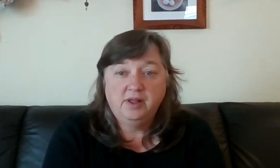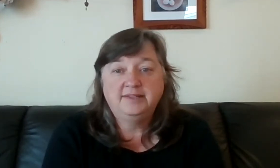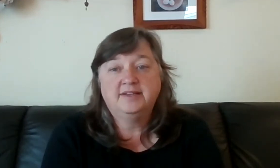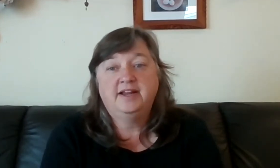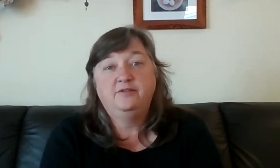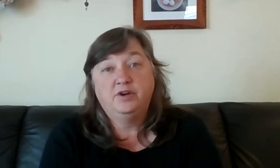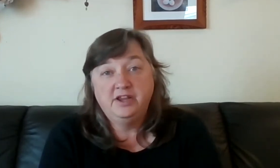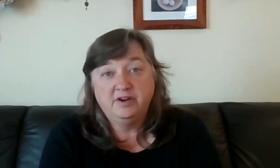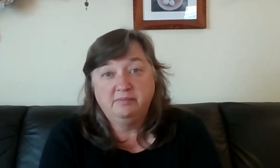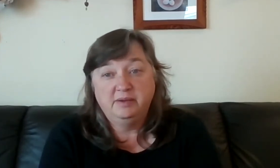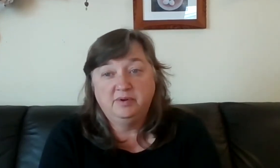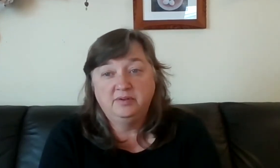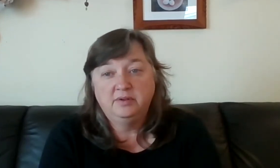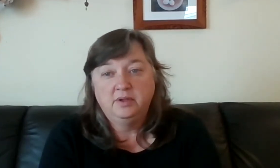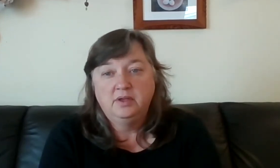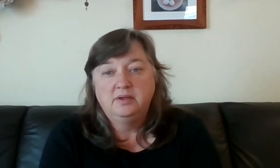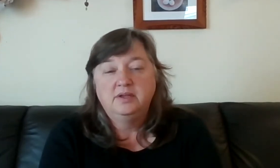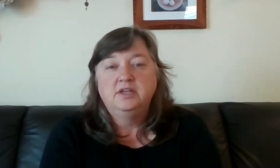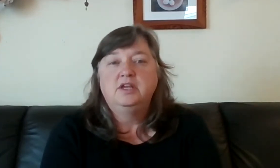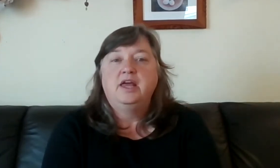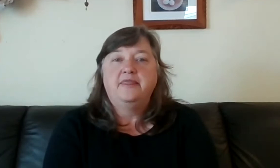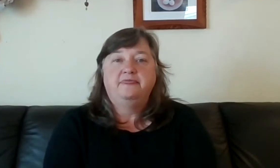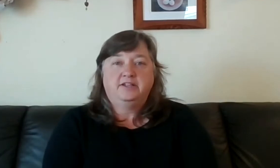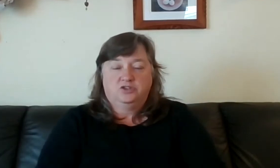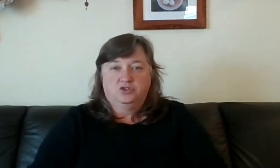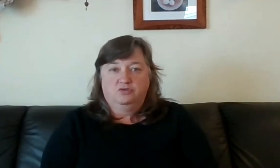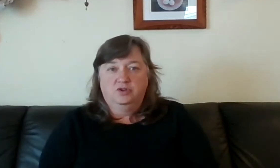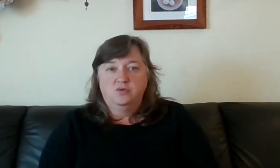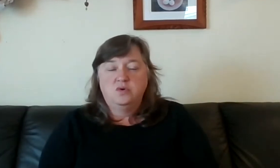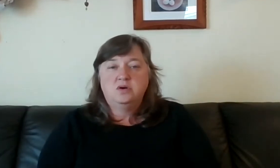and signing for hearing people. That's true.